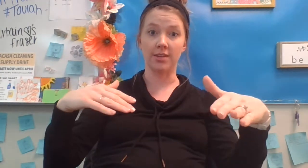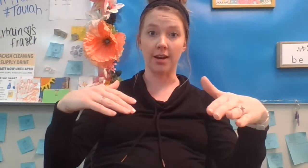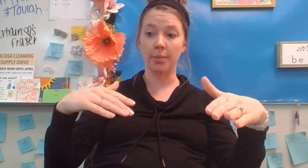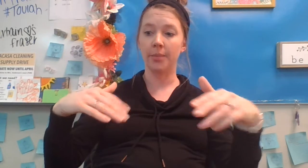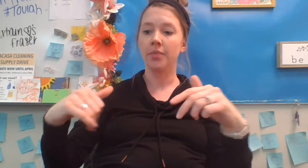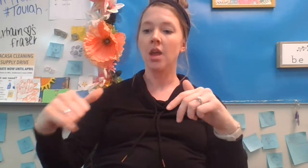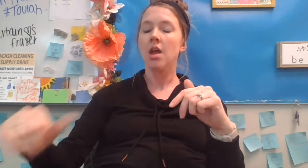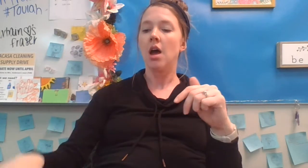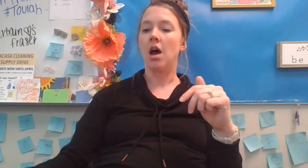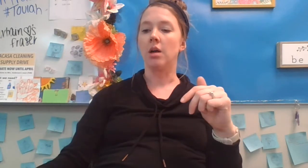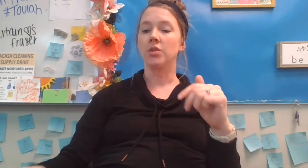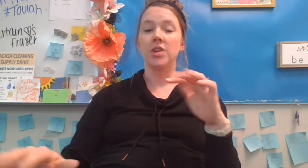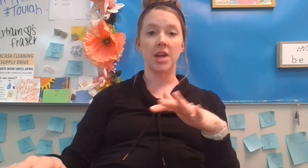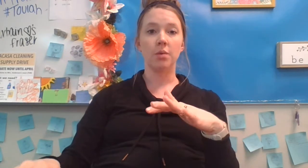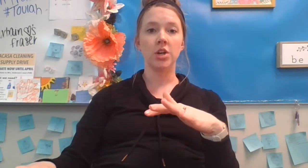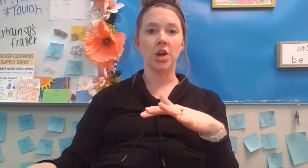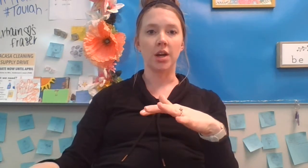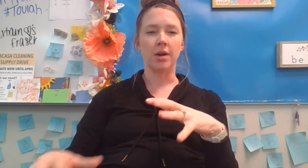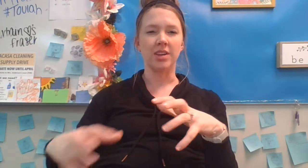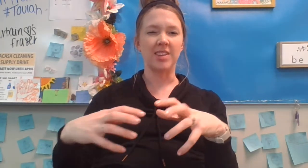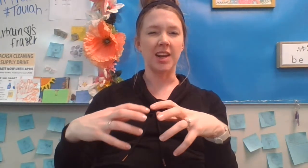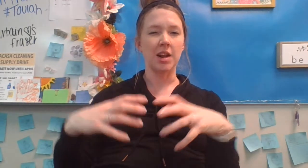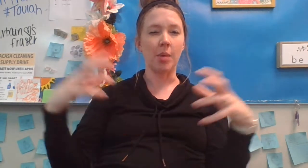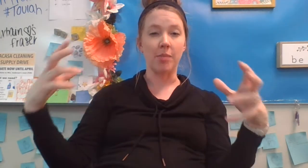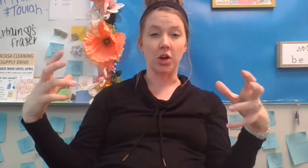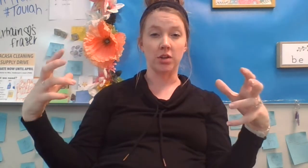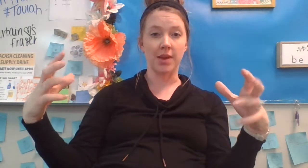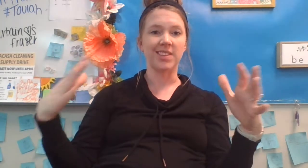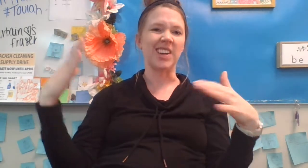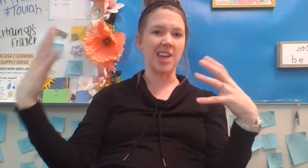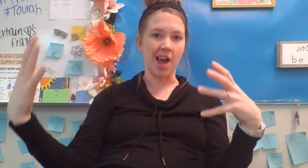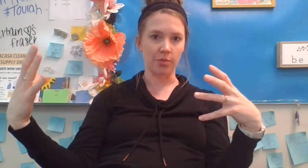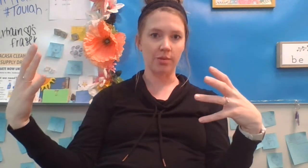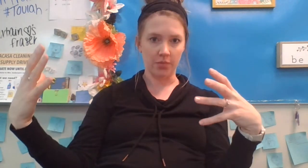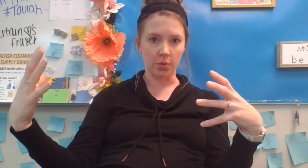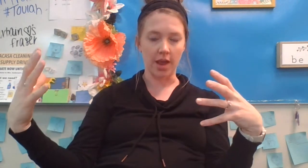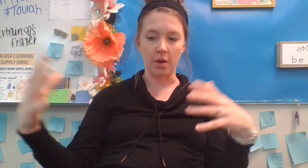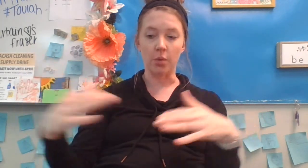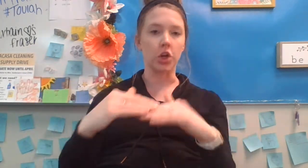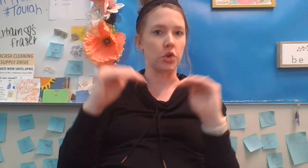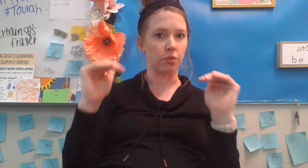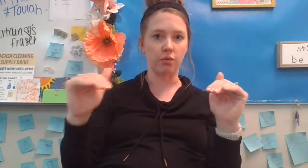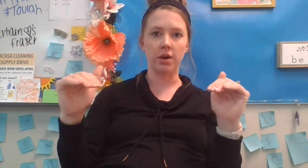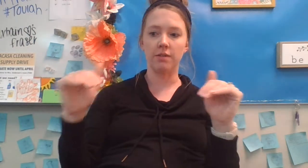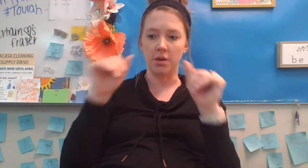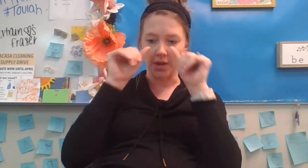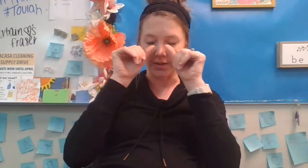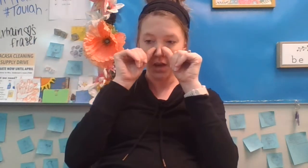set up. So today we're going to talk about like setting up a bigger space, like a town, okay? And we're going to do very, very basic.